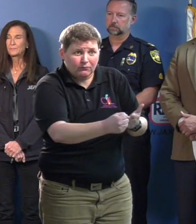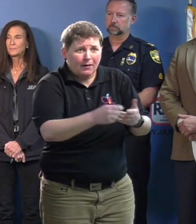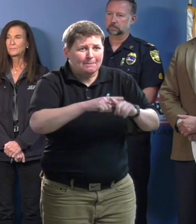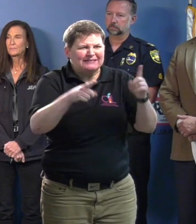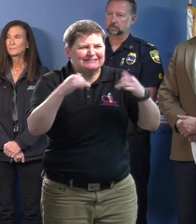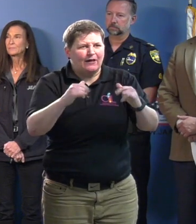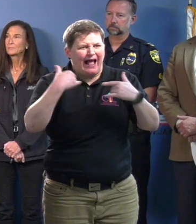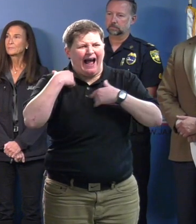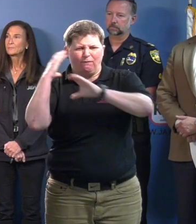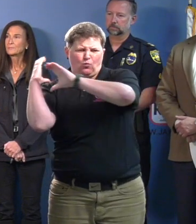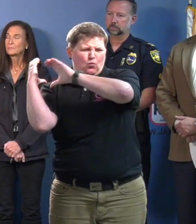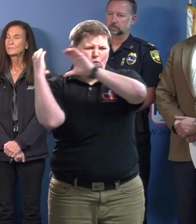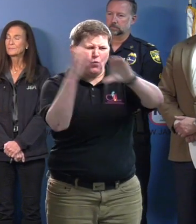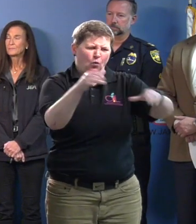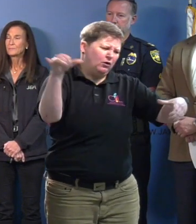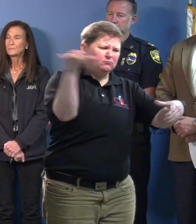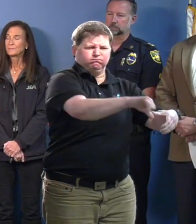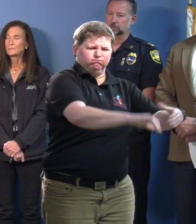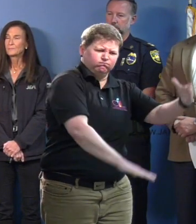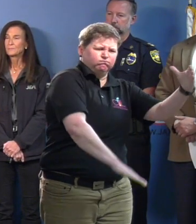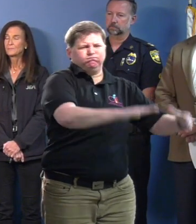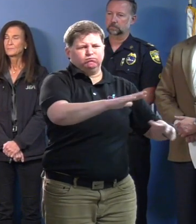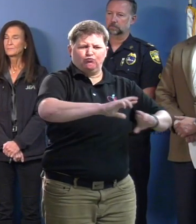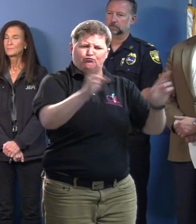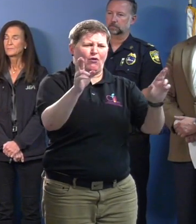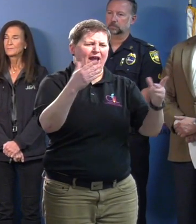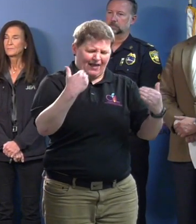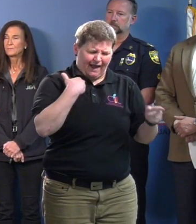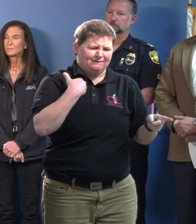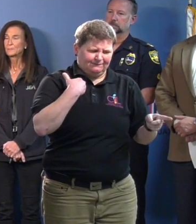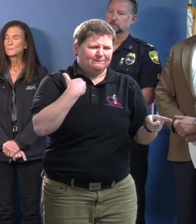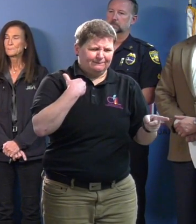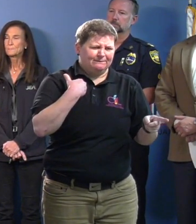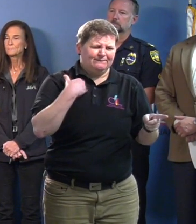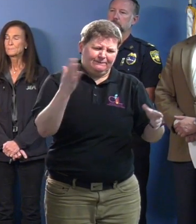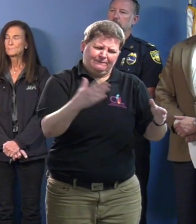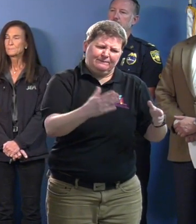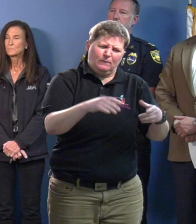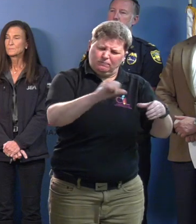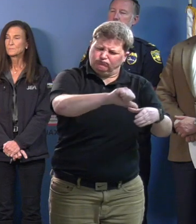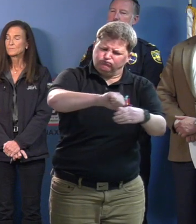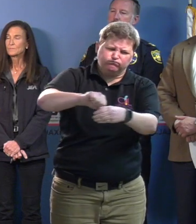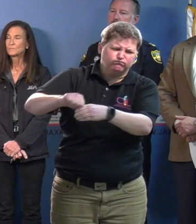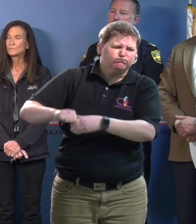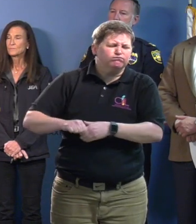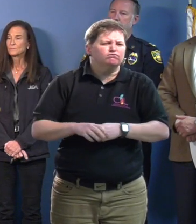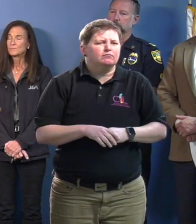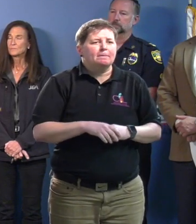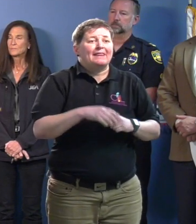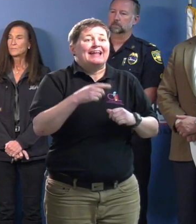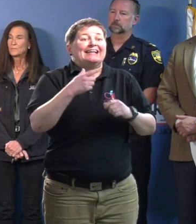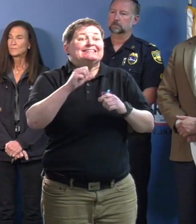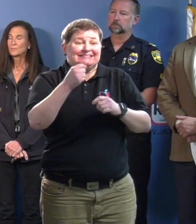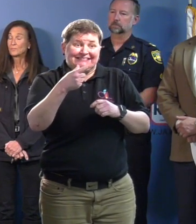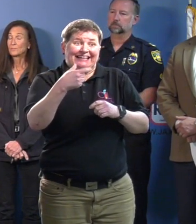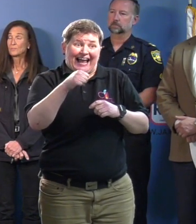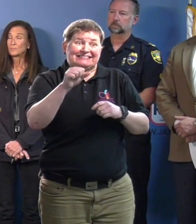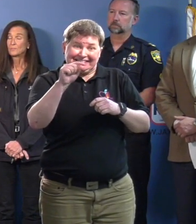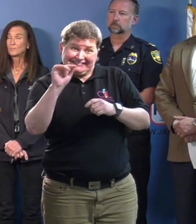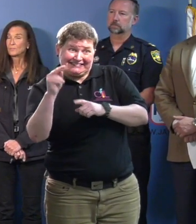today. But I will tell you that the gate gas stations have decided to close all their stations in